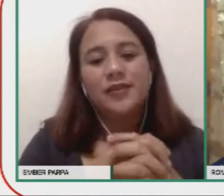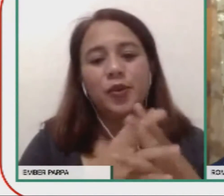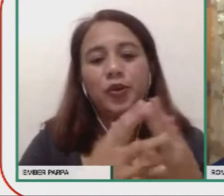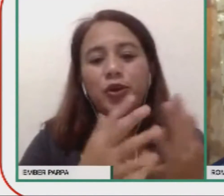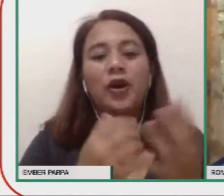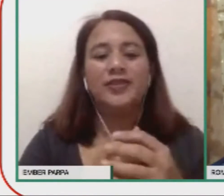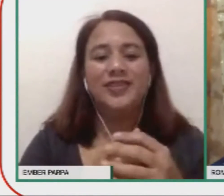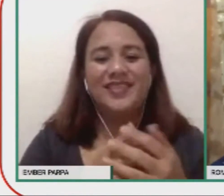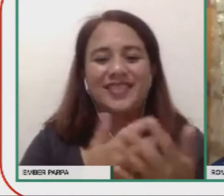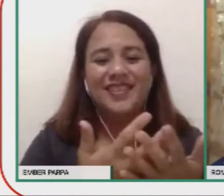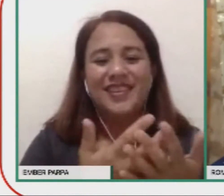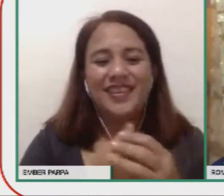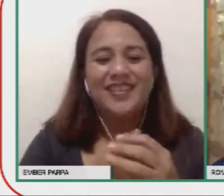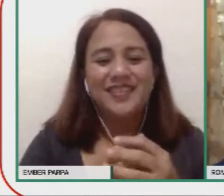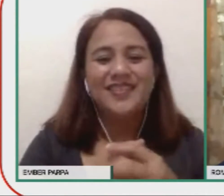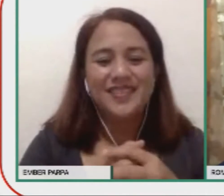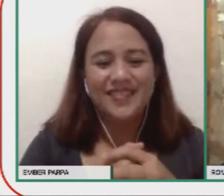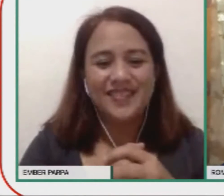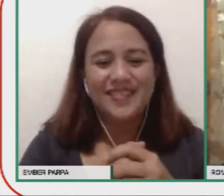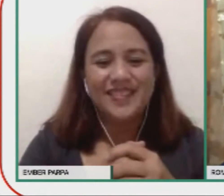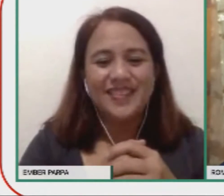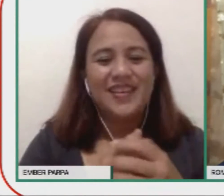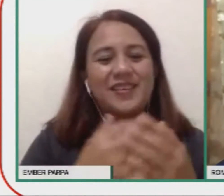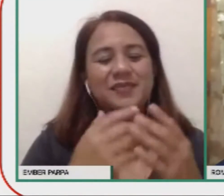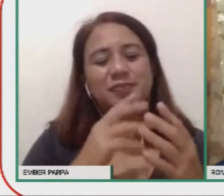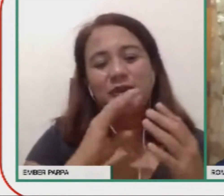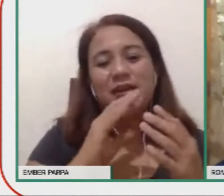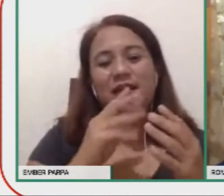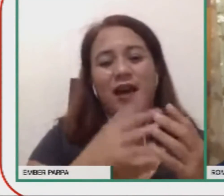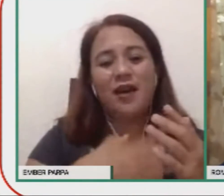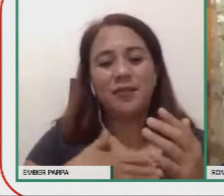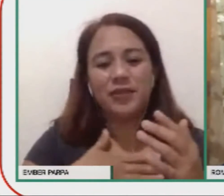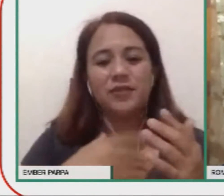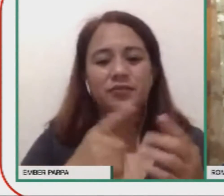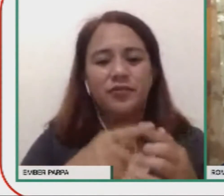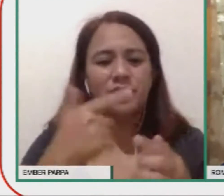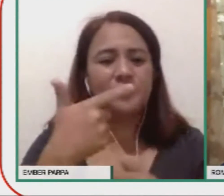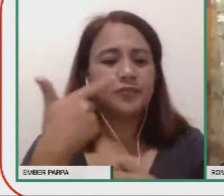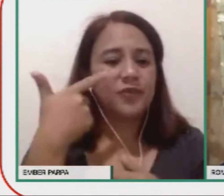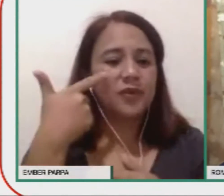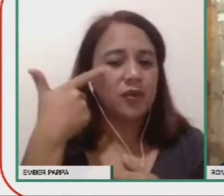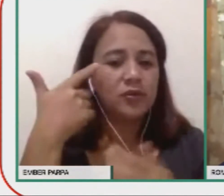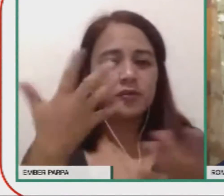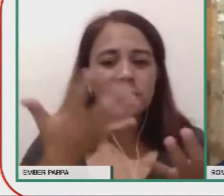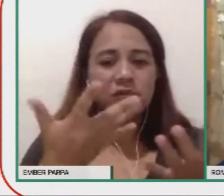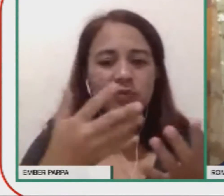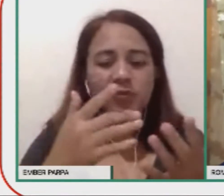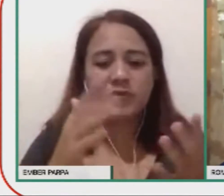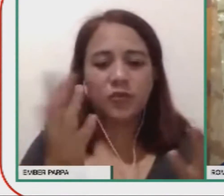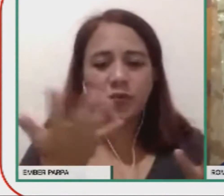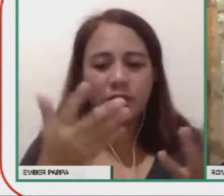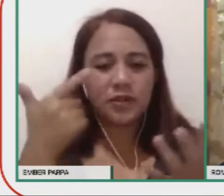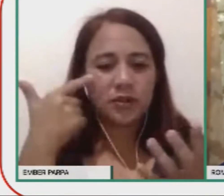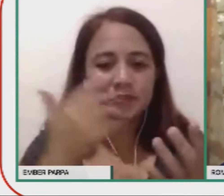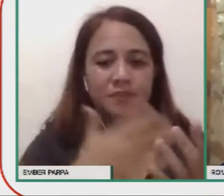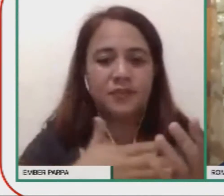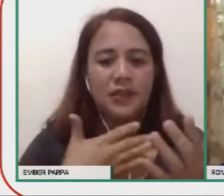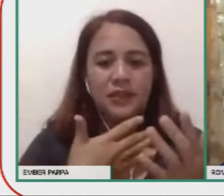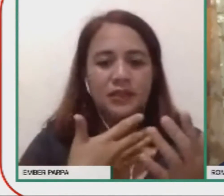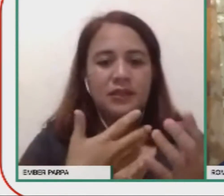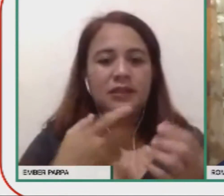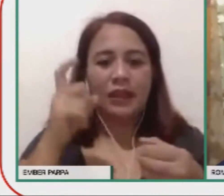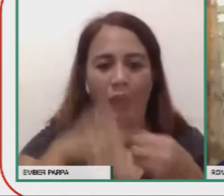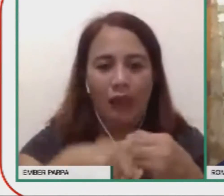Okay. So, yun. Thank you, Ember. For Glo, we lost you. Please log